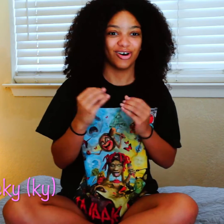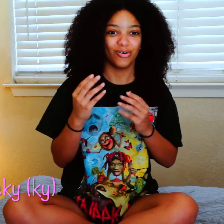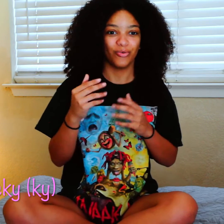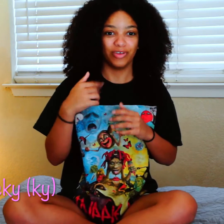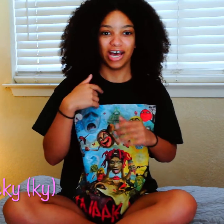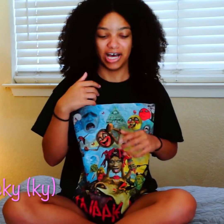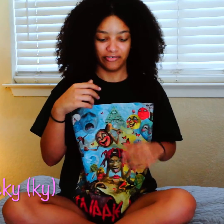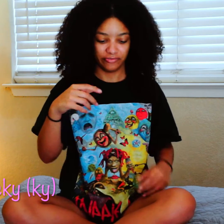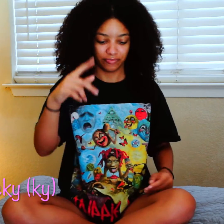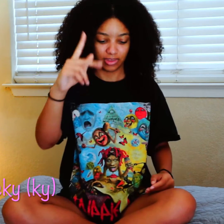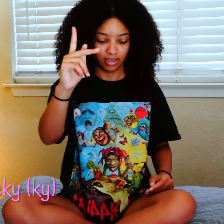So we have